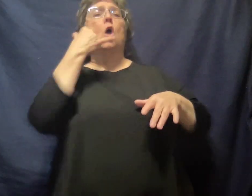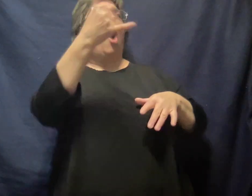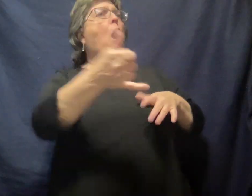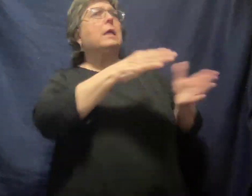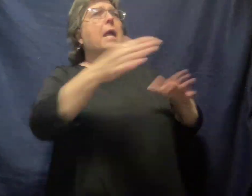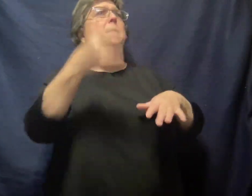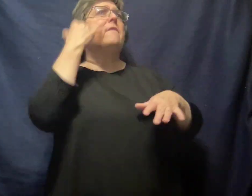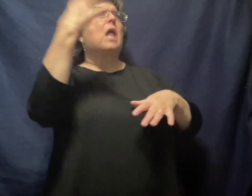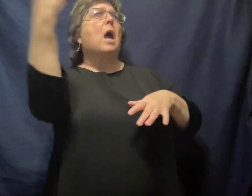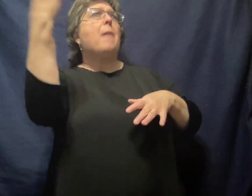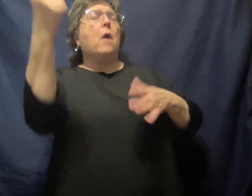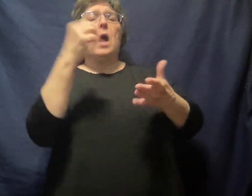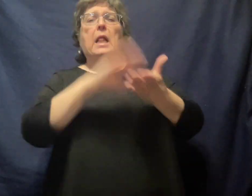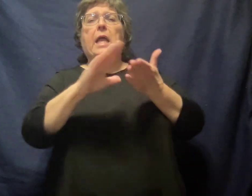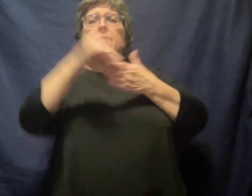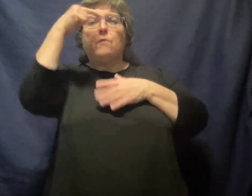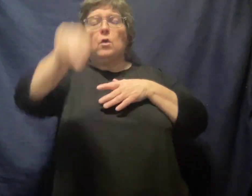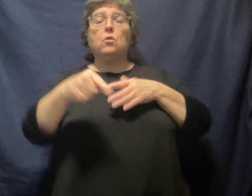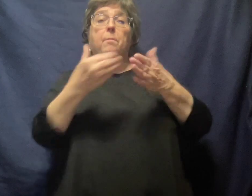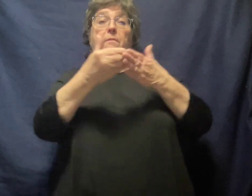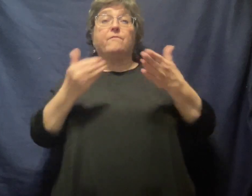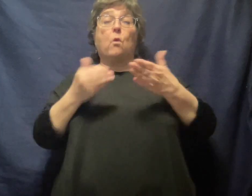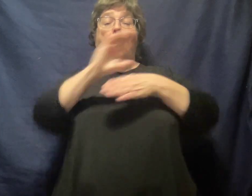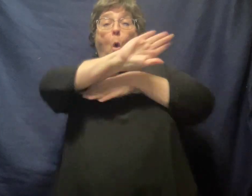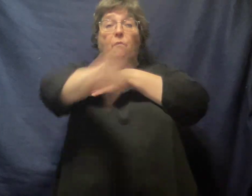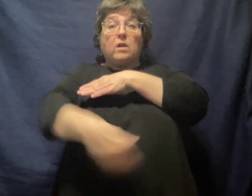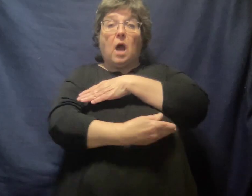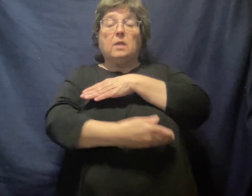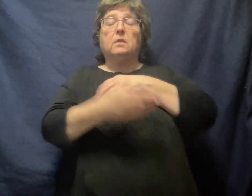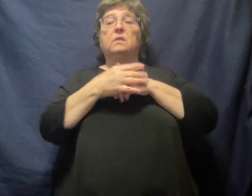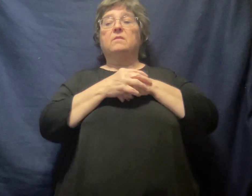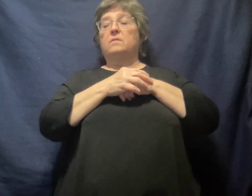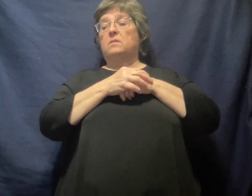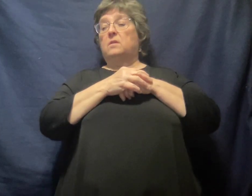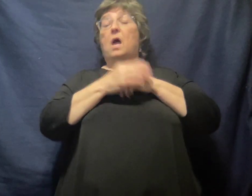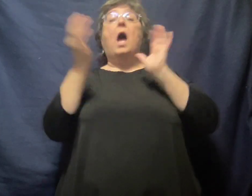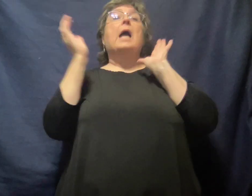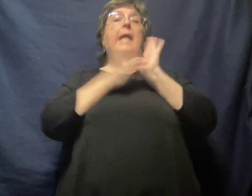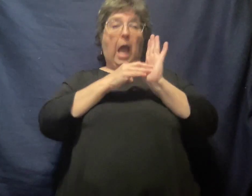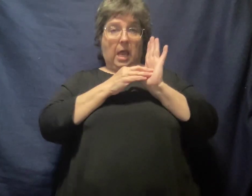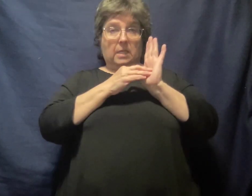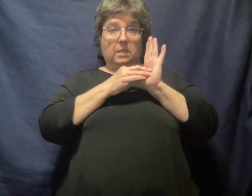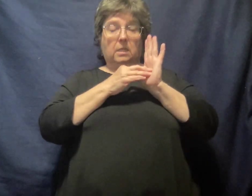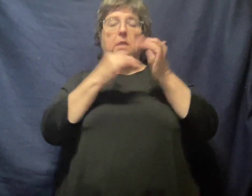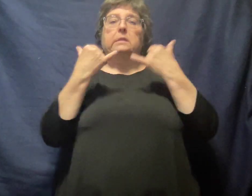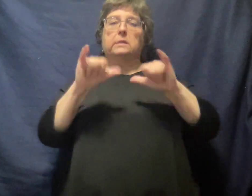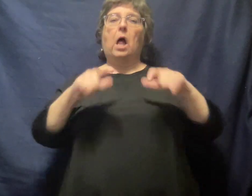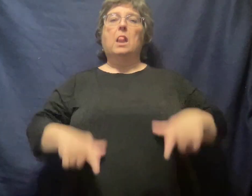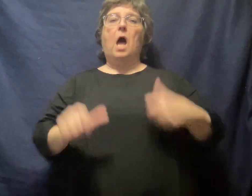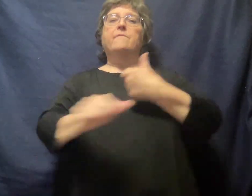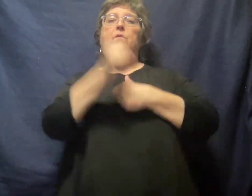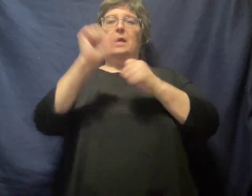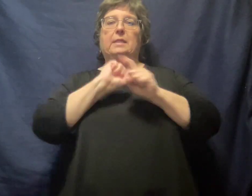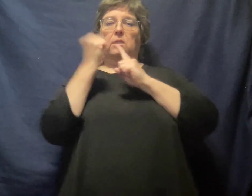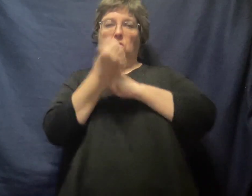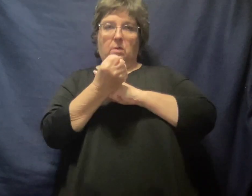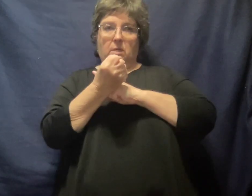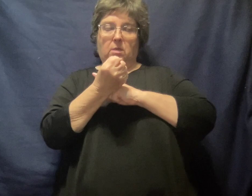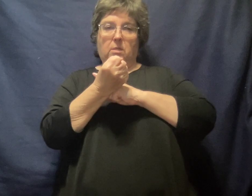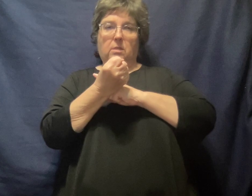can get out there and clean, especially before the overnight hours. Just once again, this is still a life-threatening situation. This is nothing to be